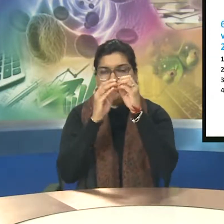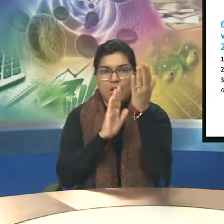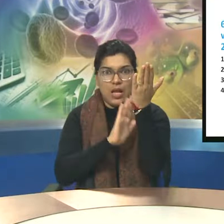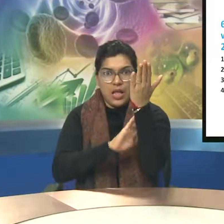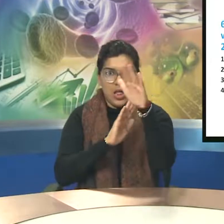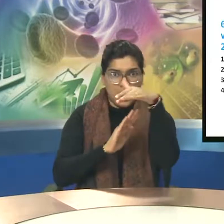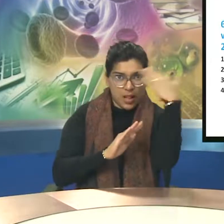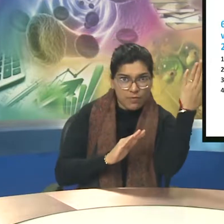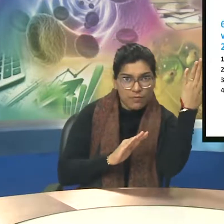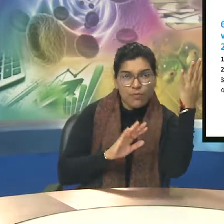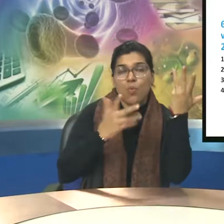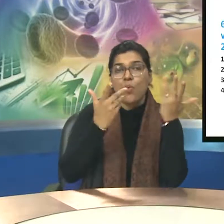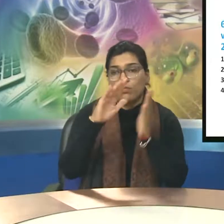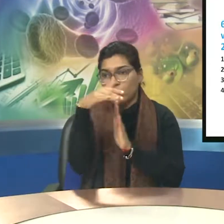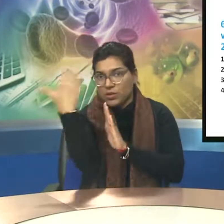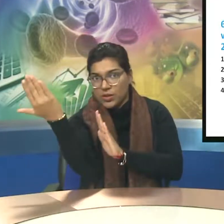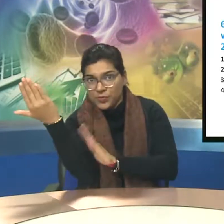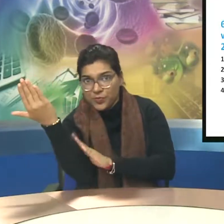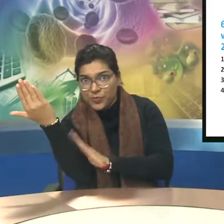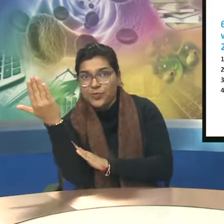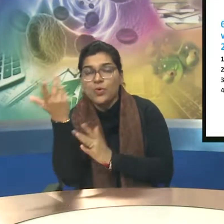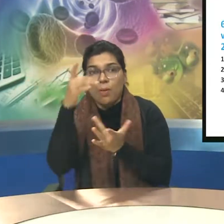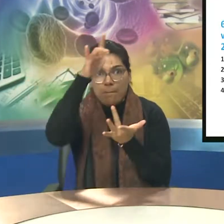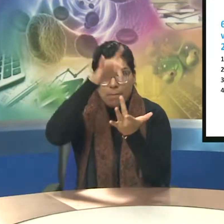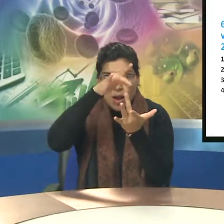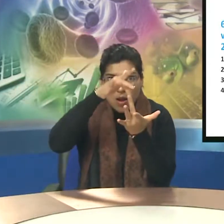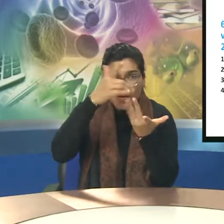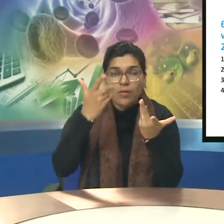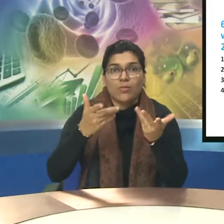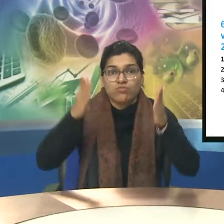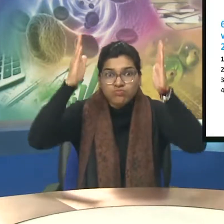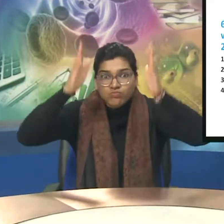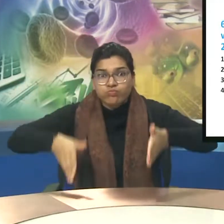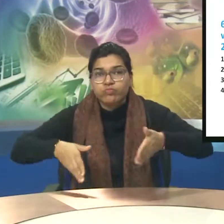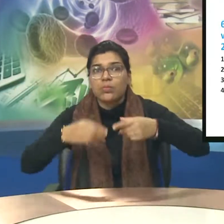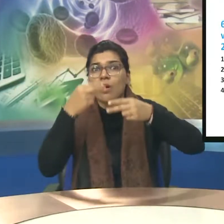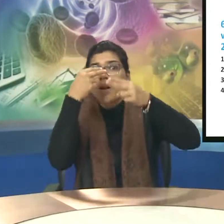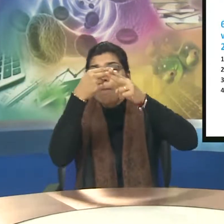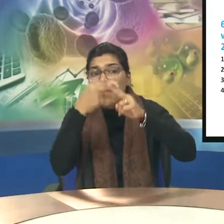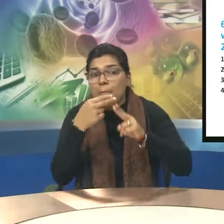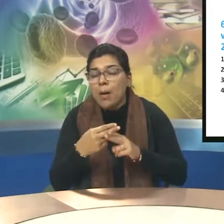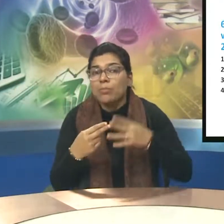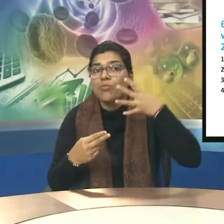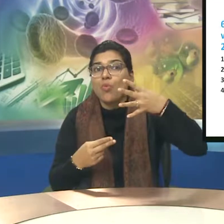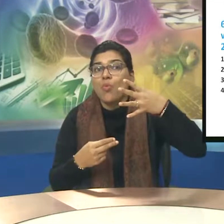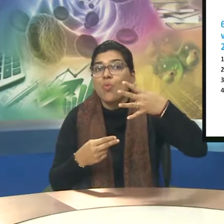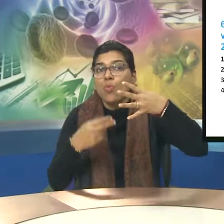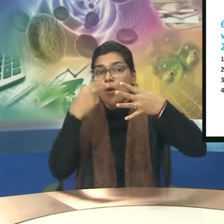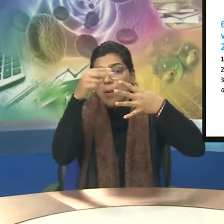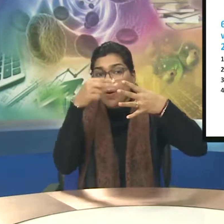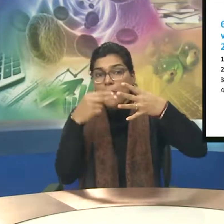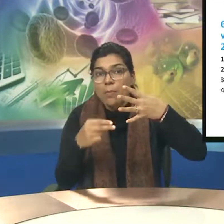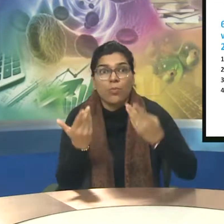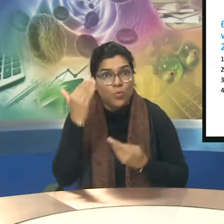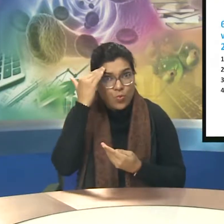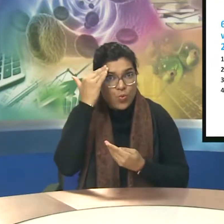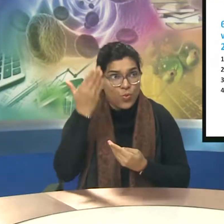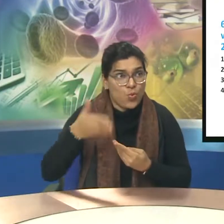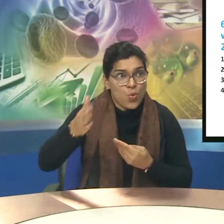Write the name of alignments which are available in MS Word